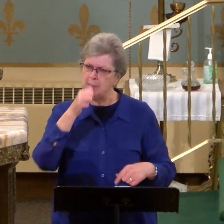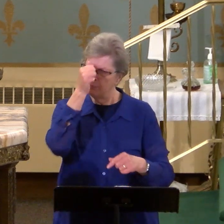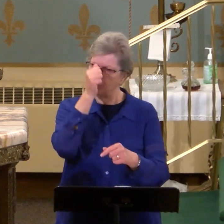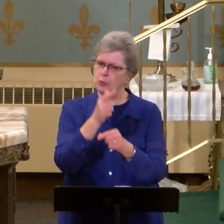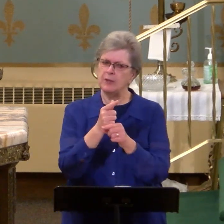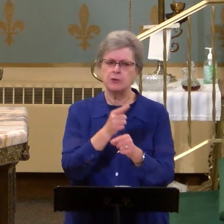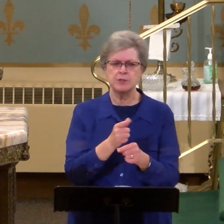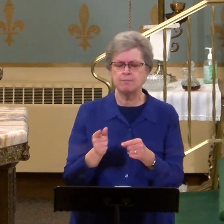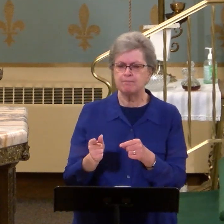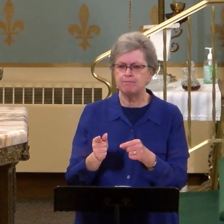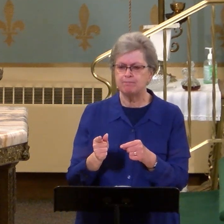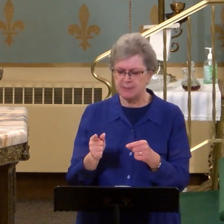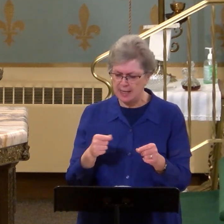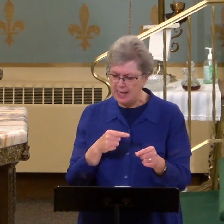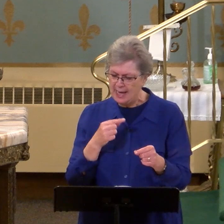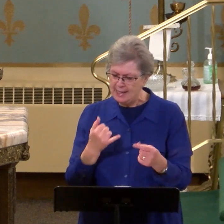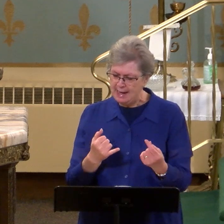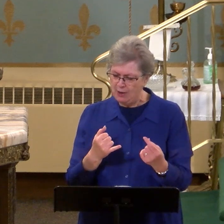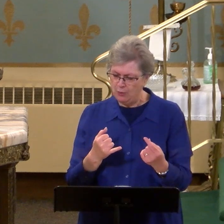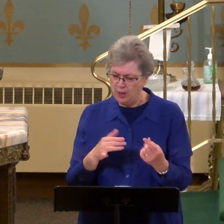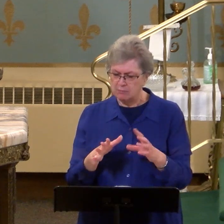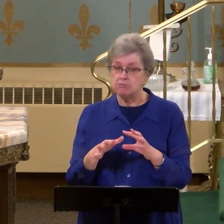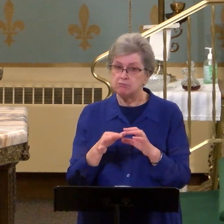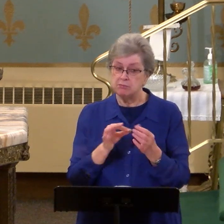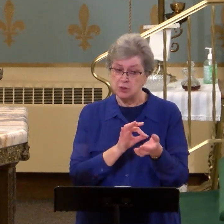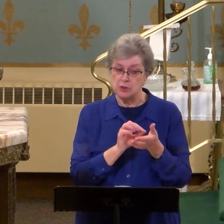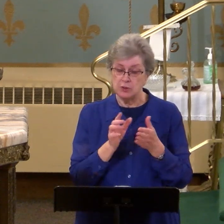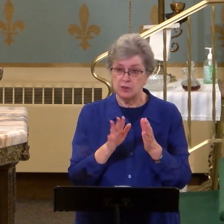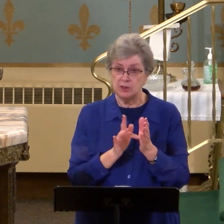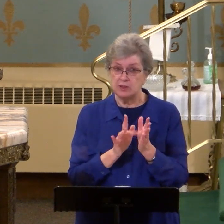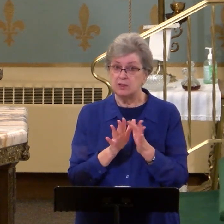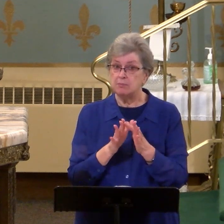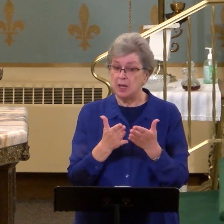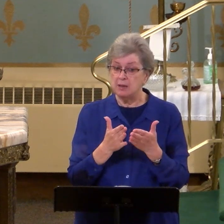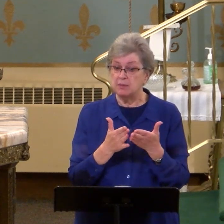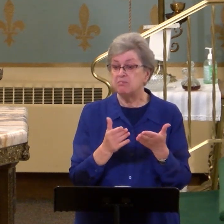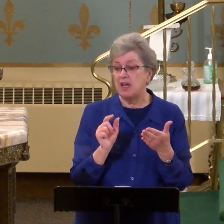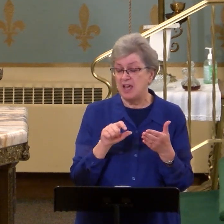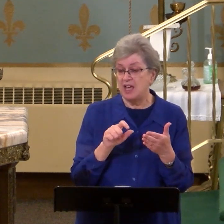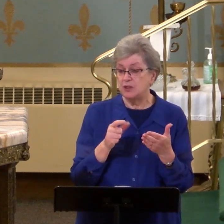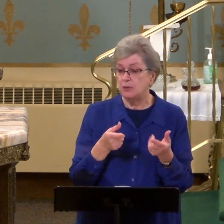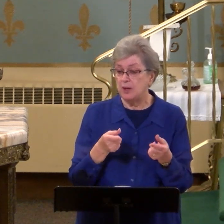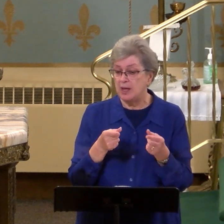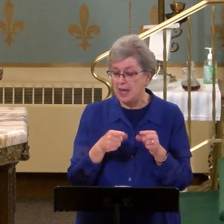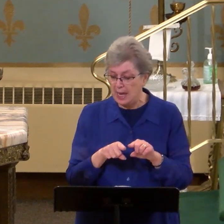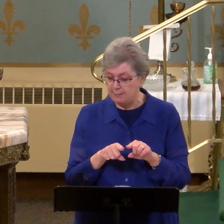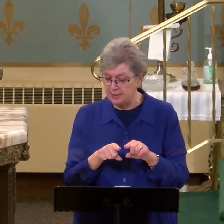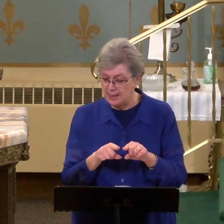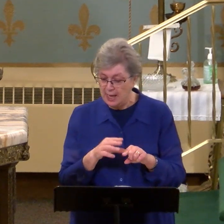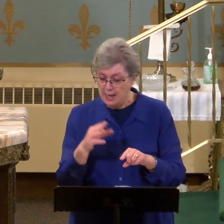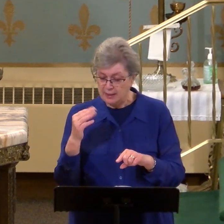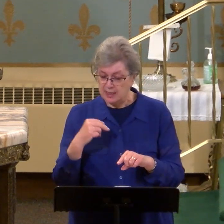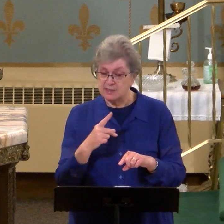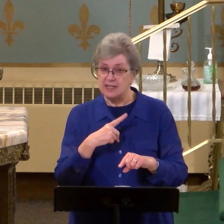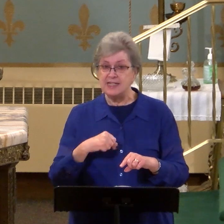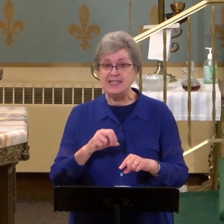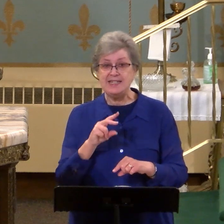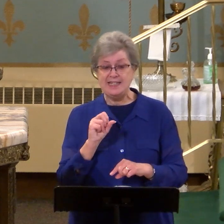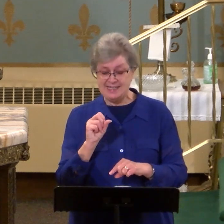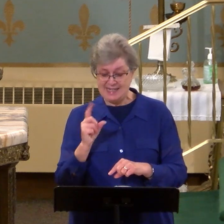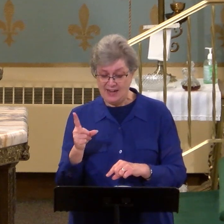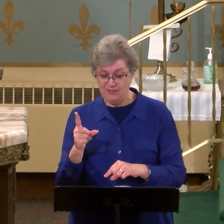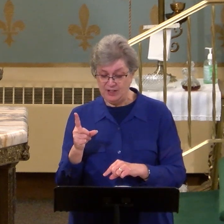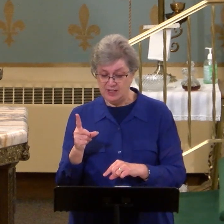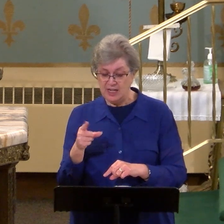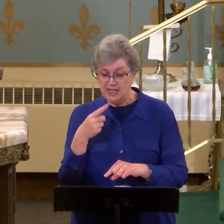brothers, the scripture had to be fulfilled, which the Holy Spirit spoke beforehand through the mouth of David concerning